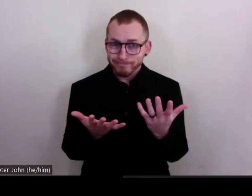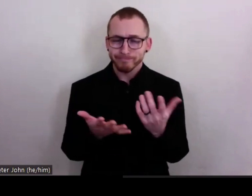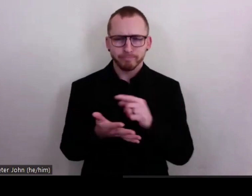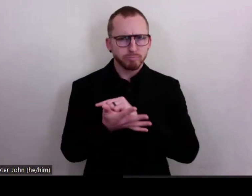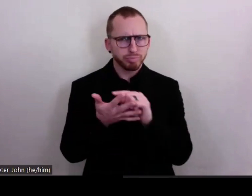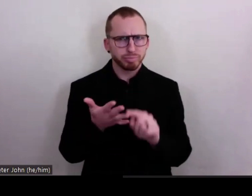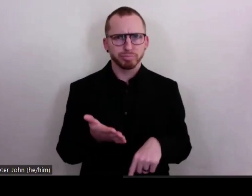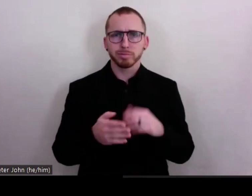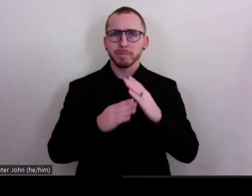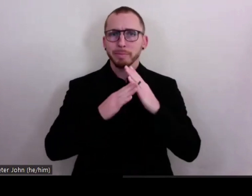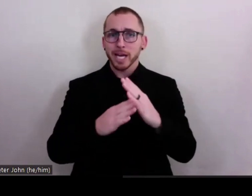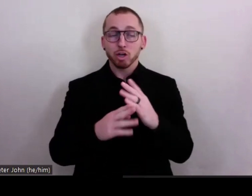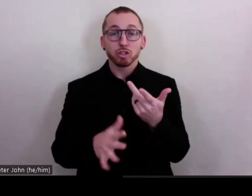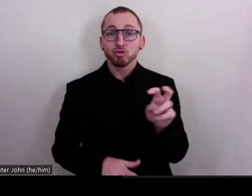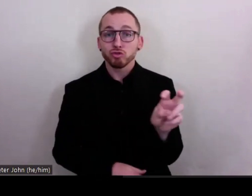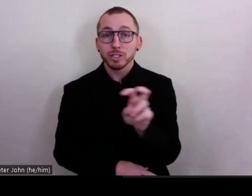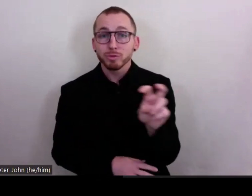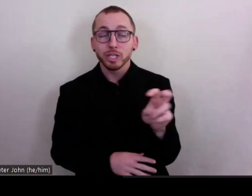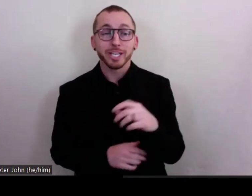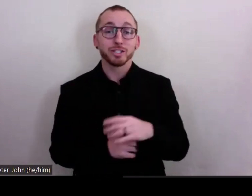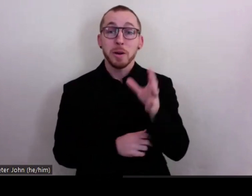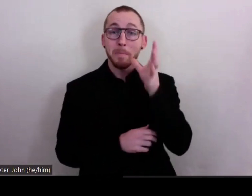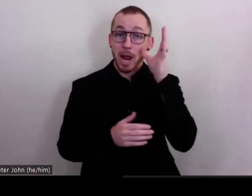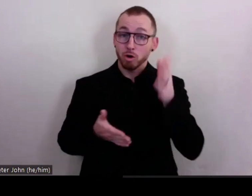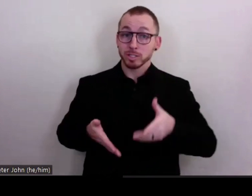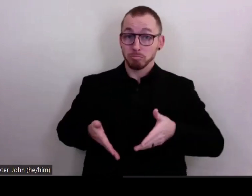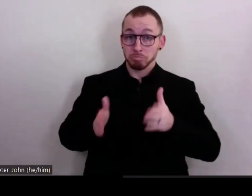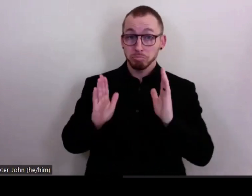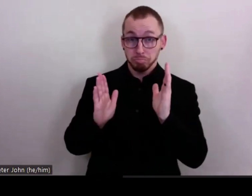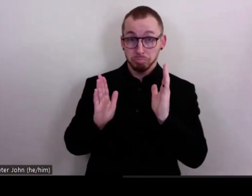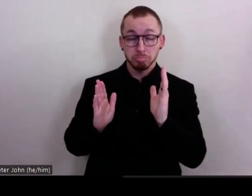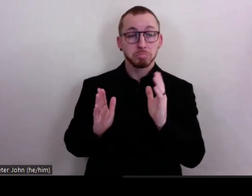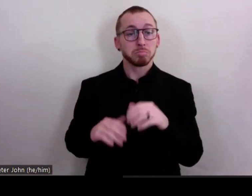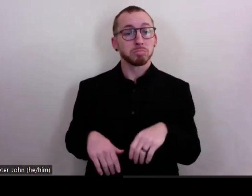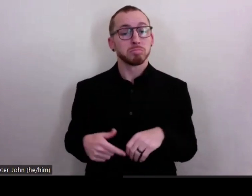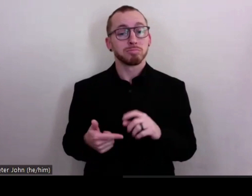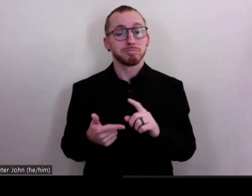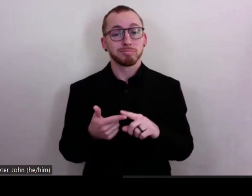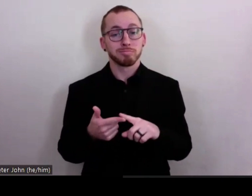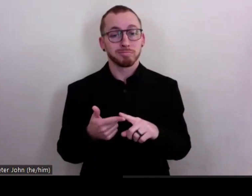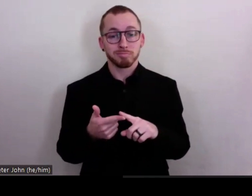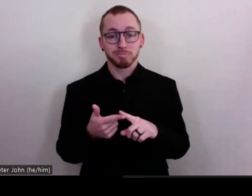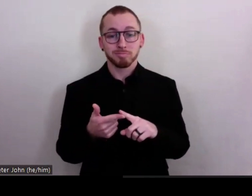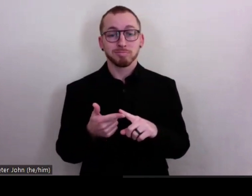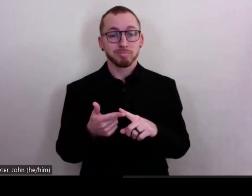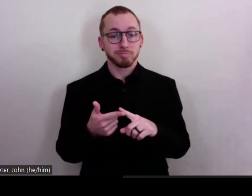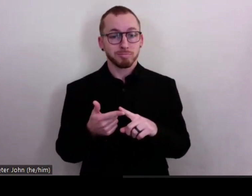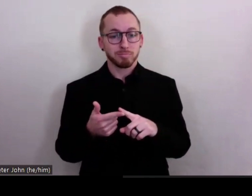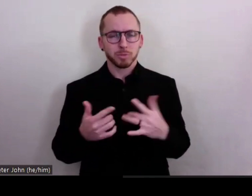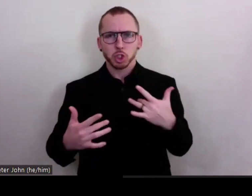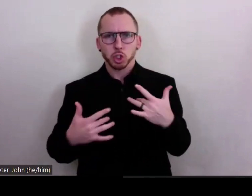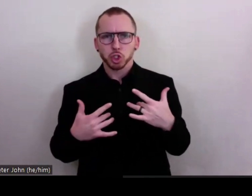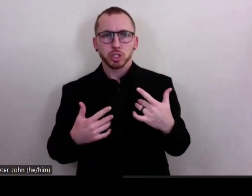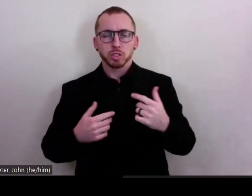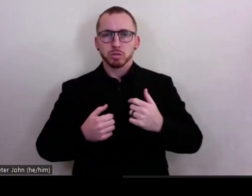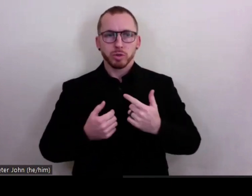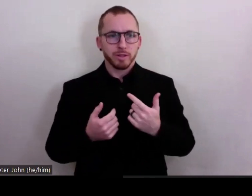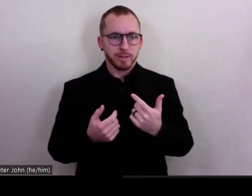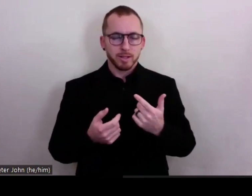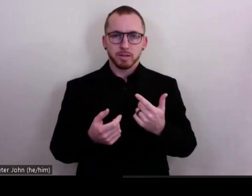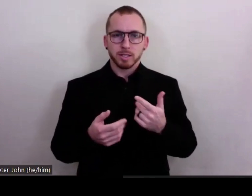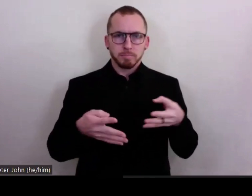barriers, finding LGBTQ competent providers, worried about being outed, previous